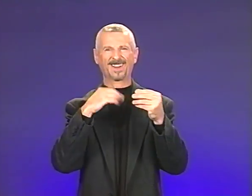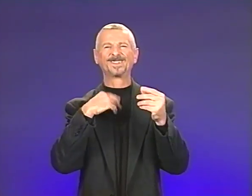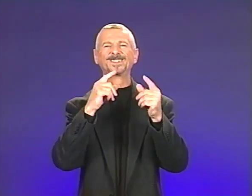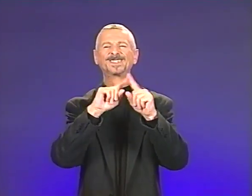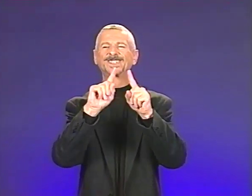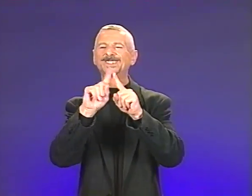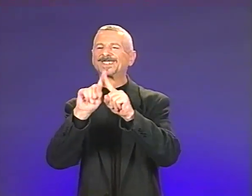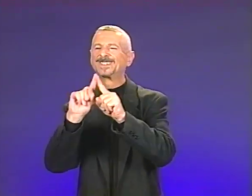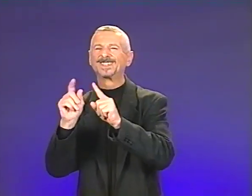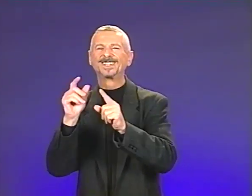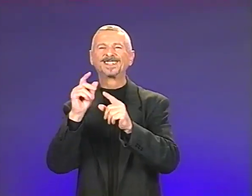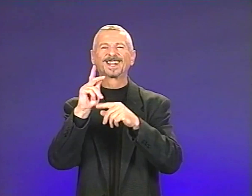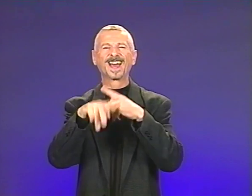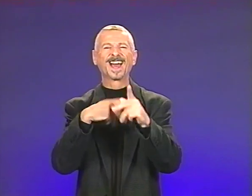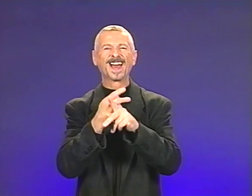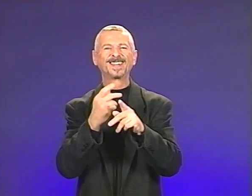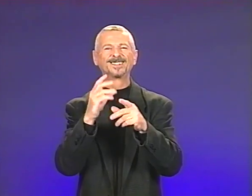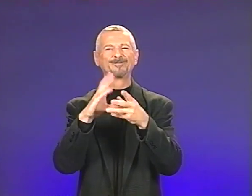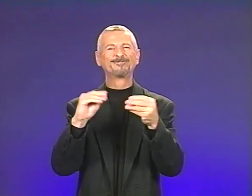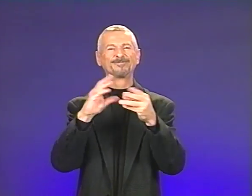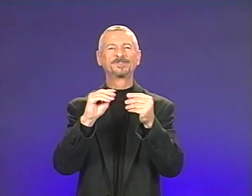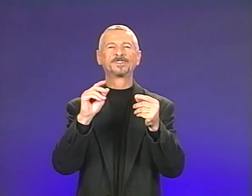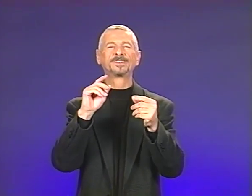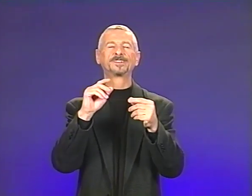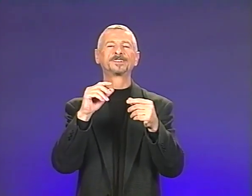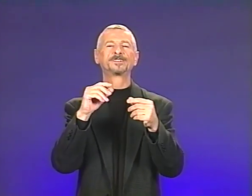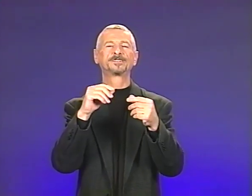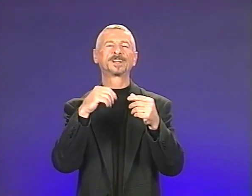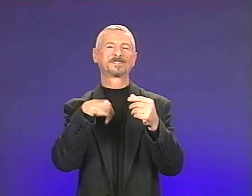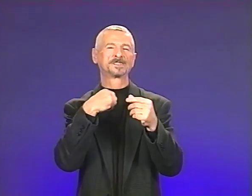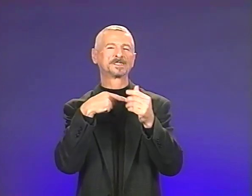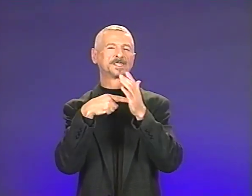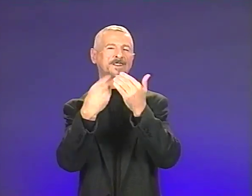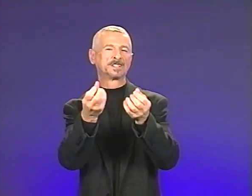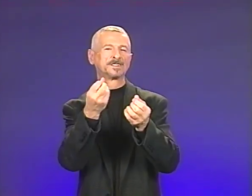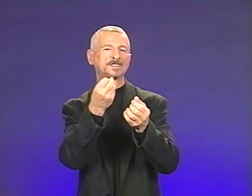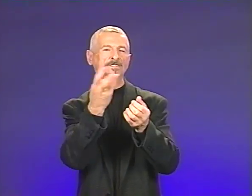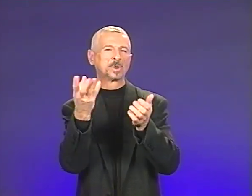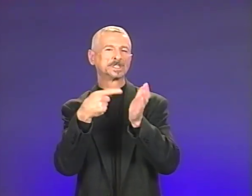There are different types of American Sign Language stories, and I'd like to share a few of these with you.